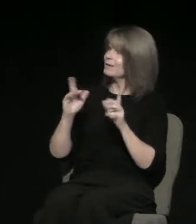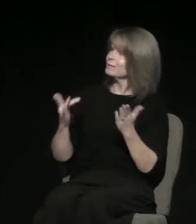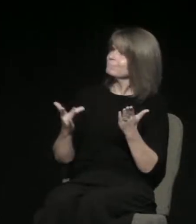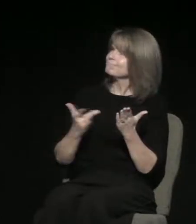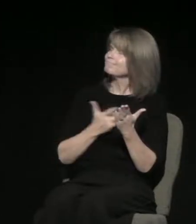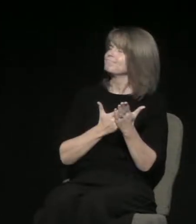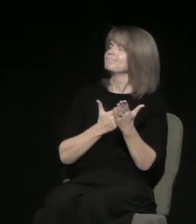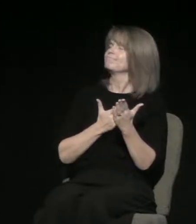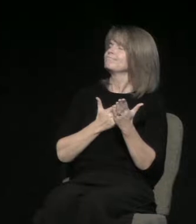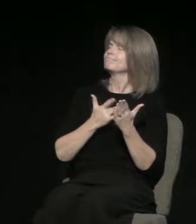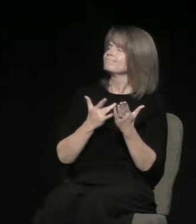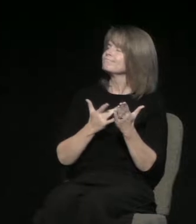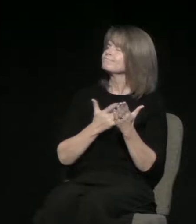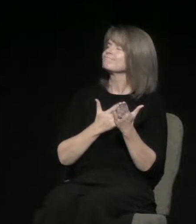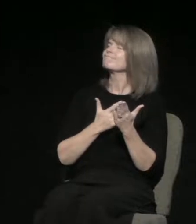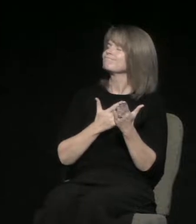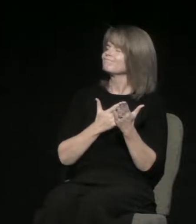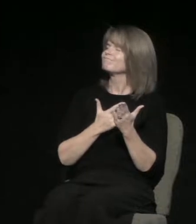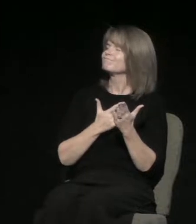Speak to us Where we are